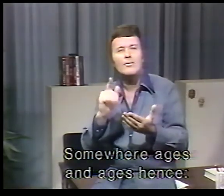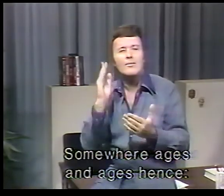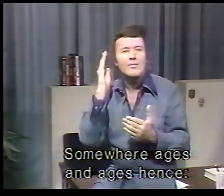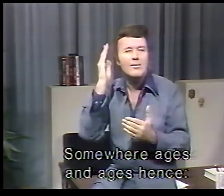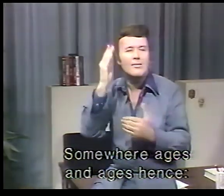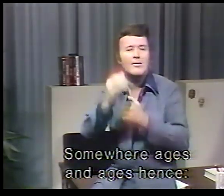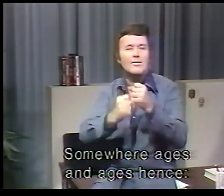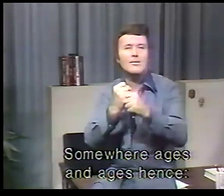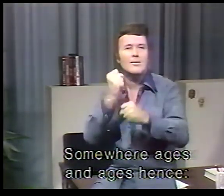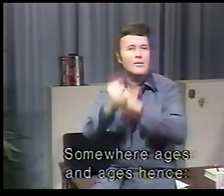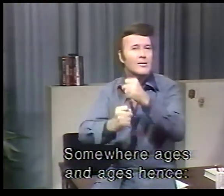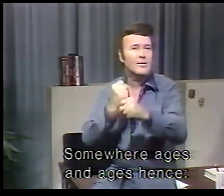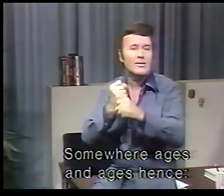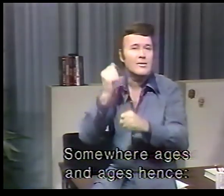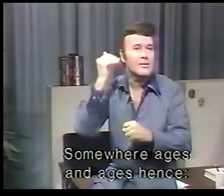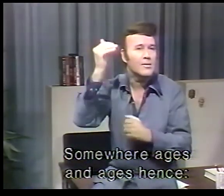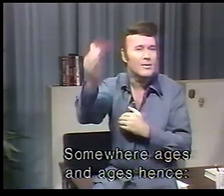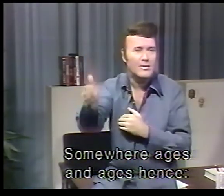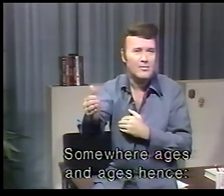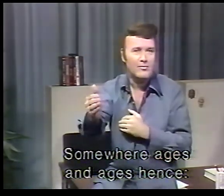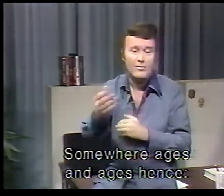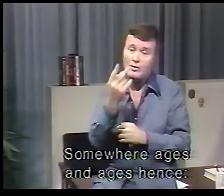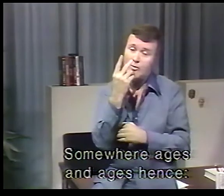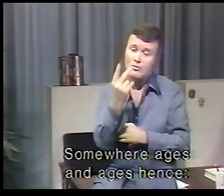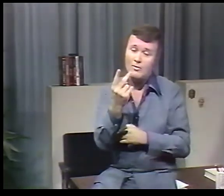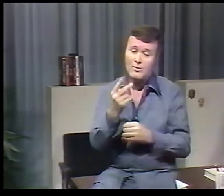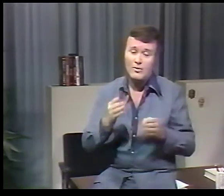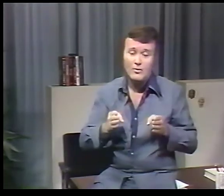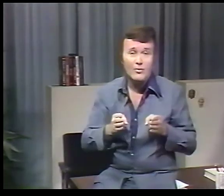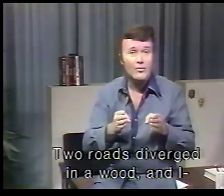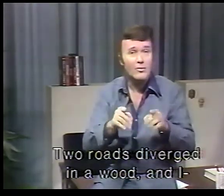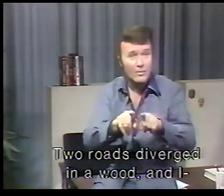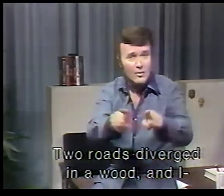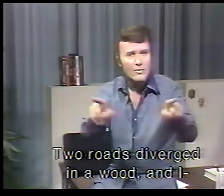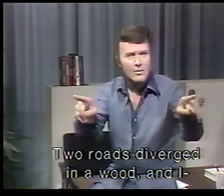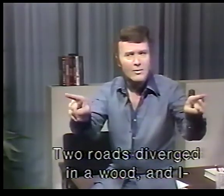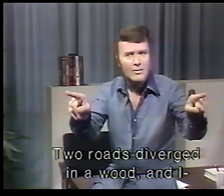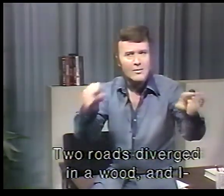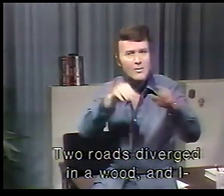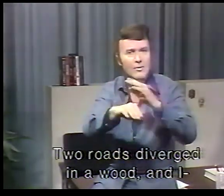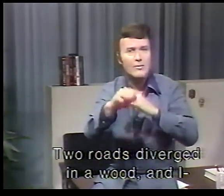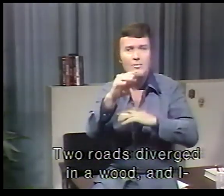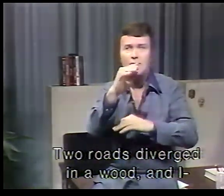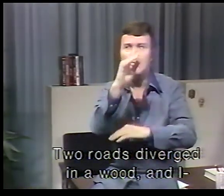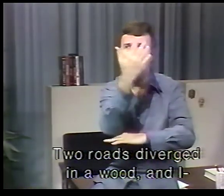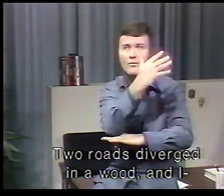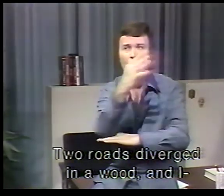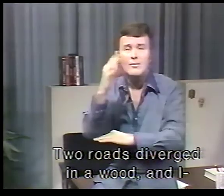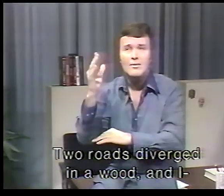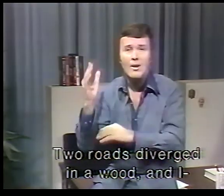somewhere ages and ages hence. Two roads diverge in a wood, and